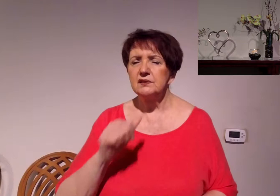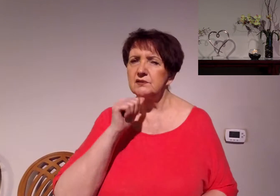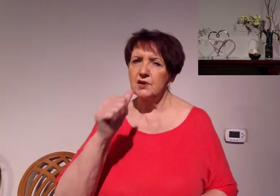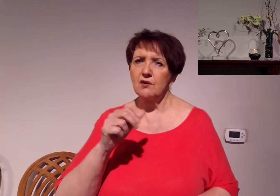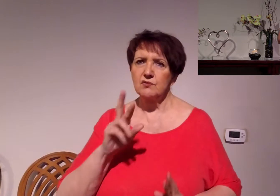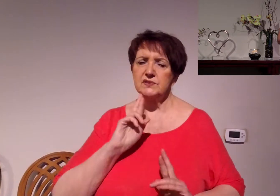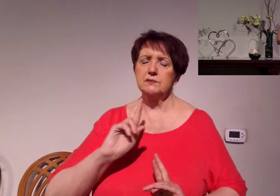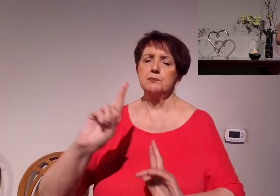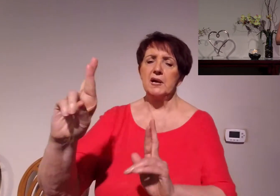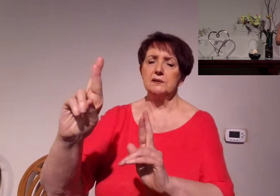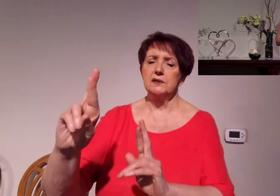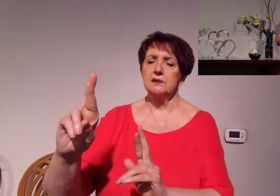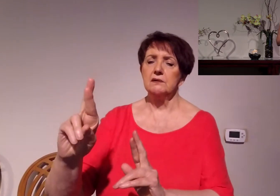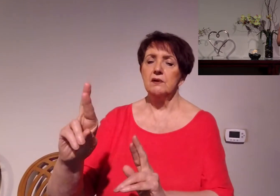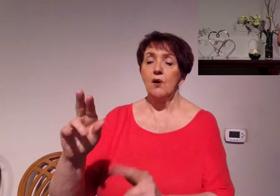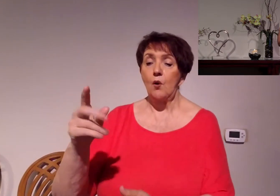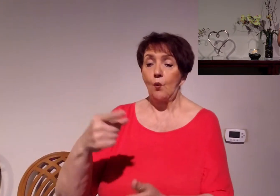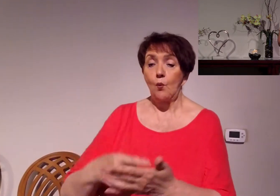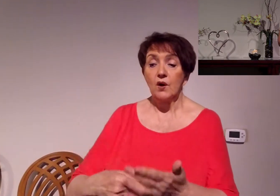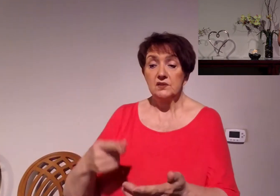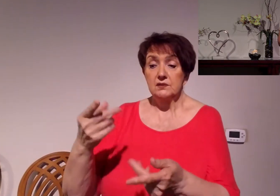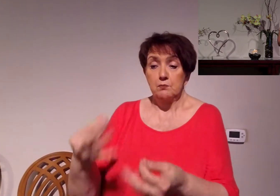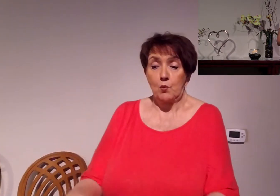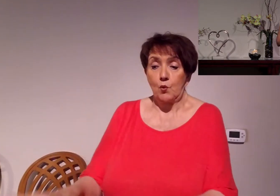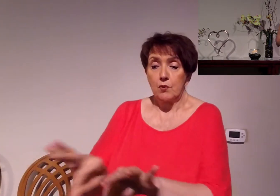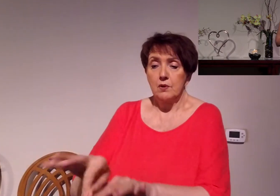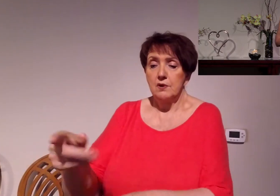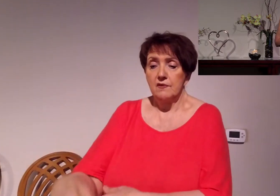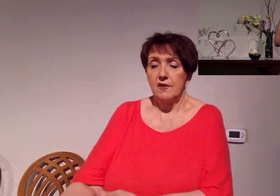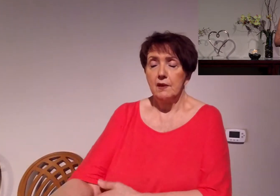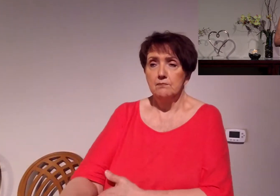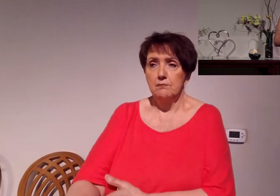disrespecting that which is important to someone else.